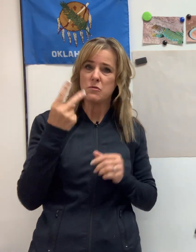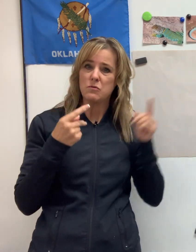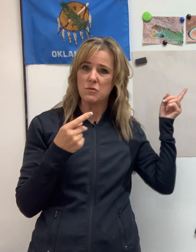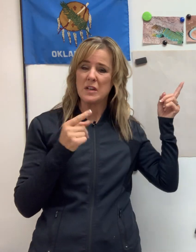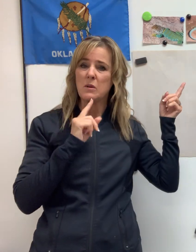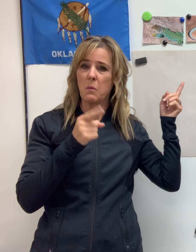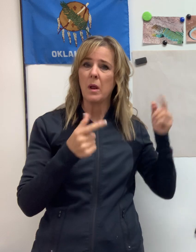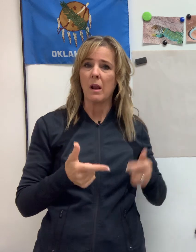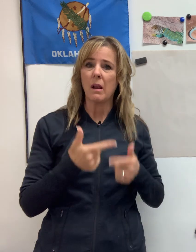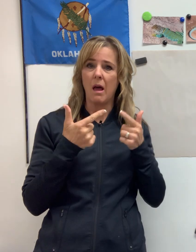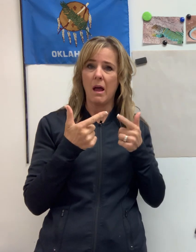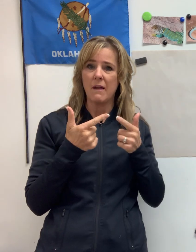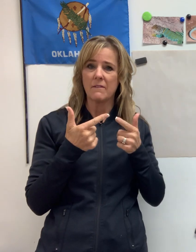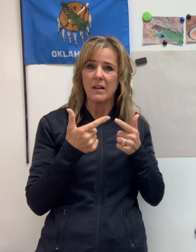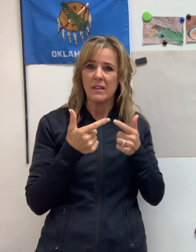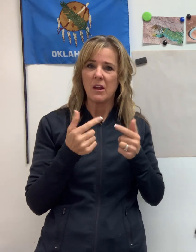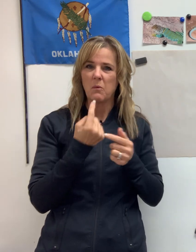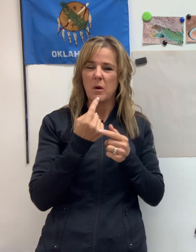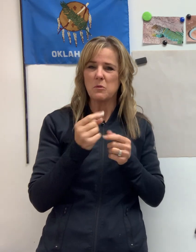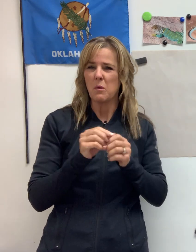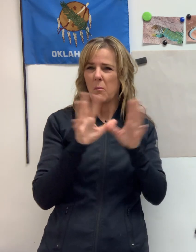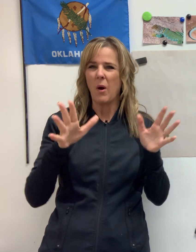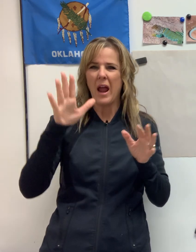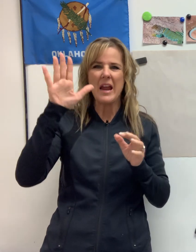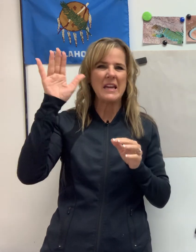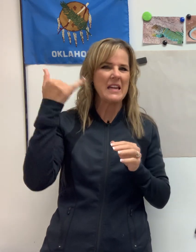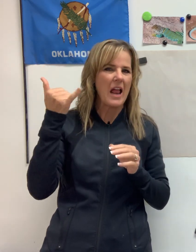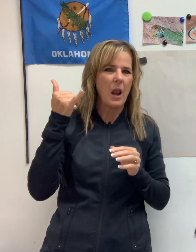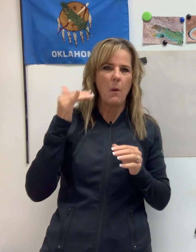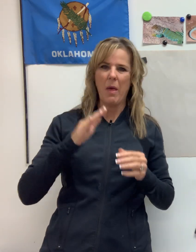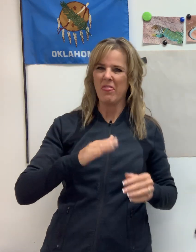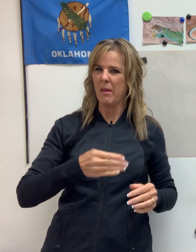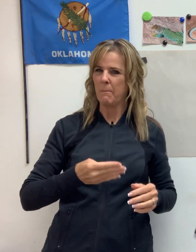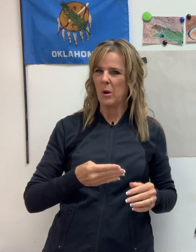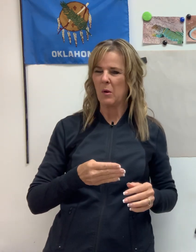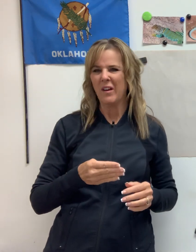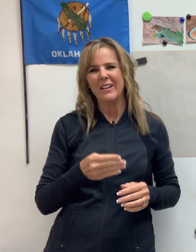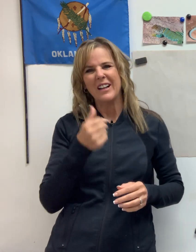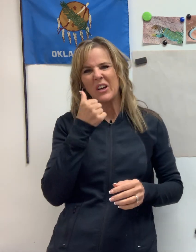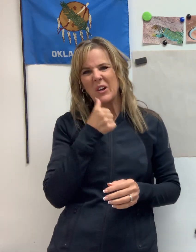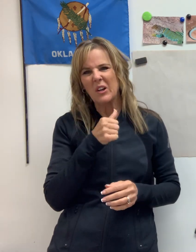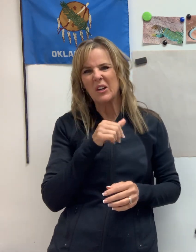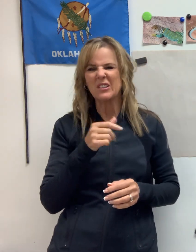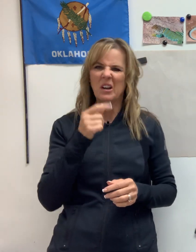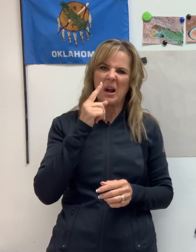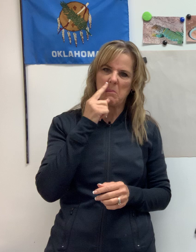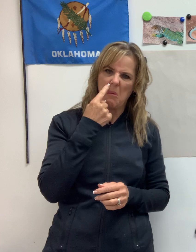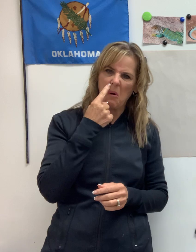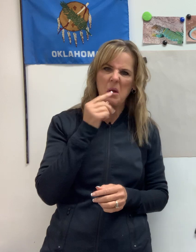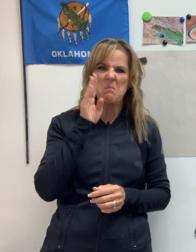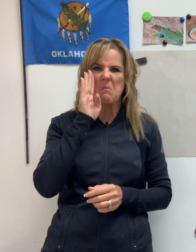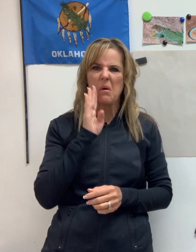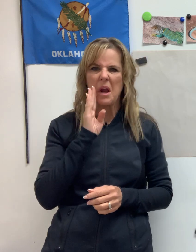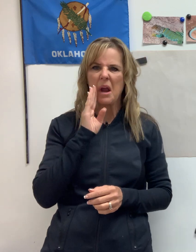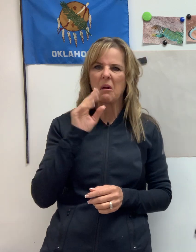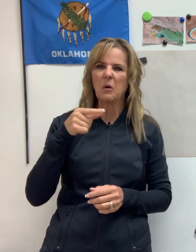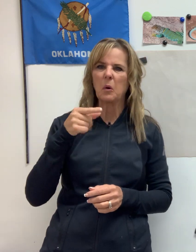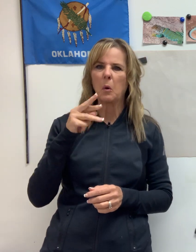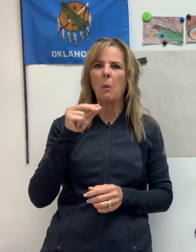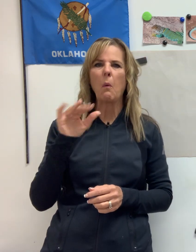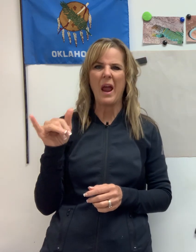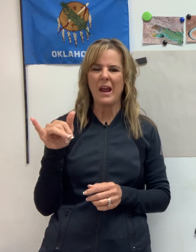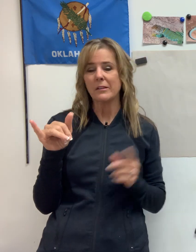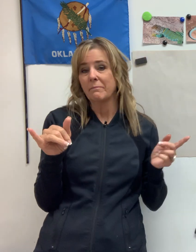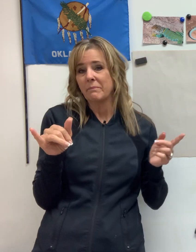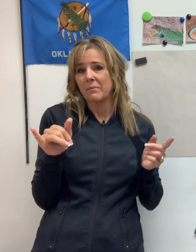in real life, they are the ones with the bright yellow and the blue. The girls are a little bit more boring. They're like brown or gray. So